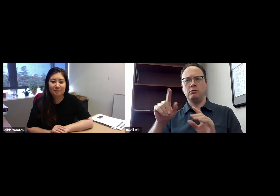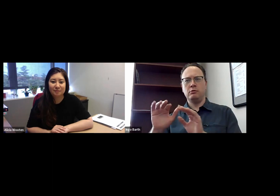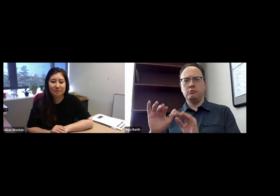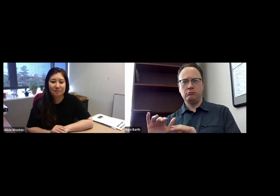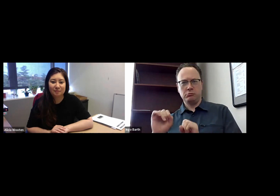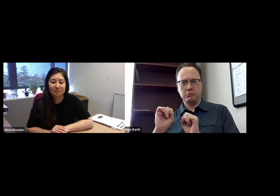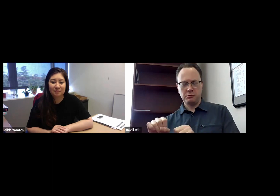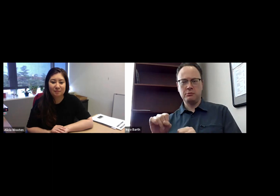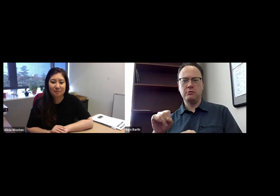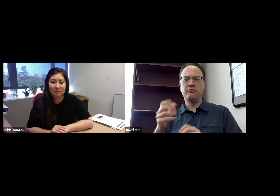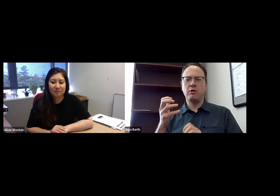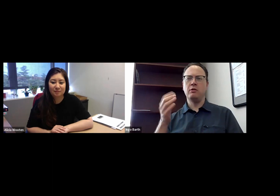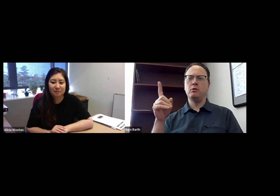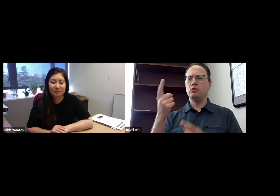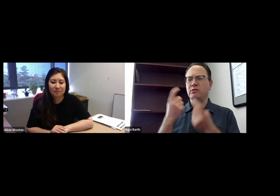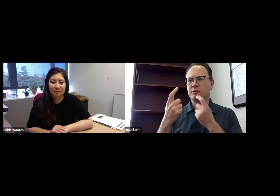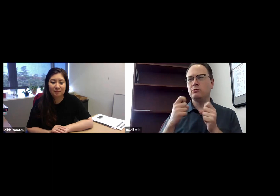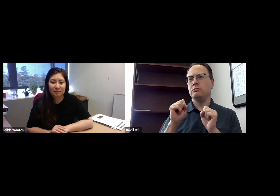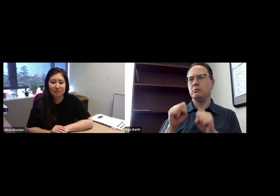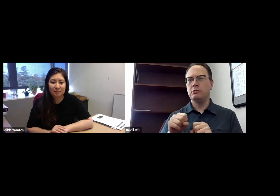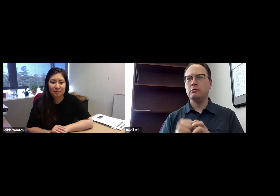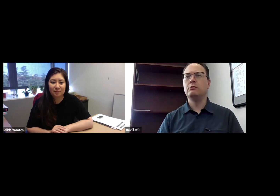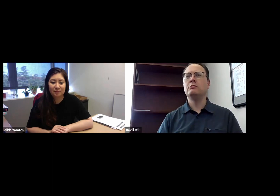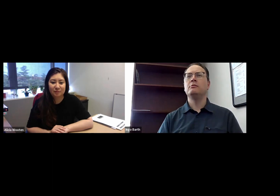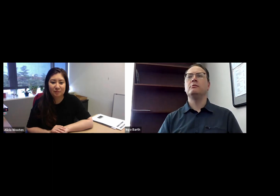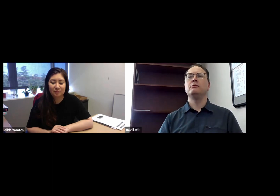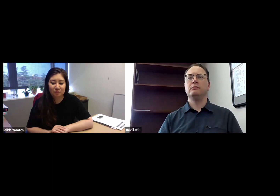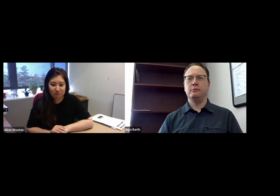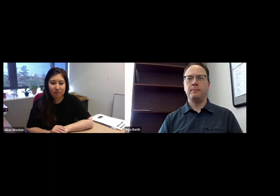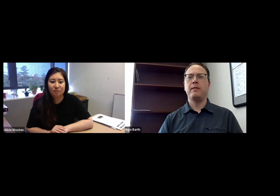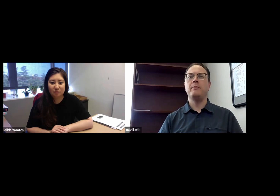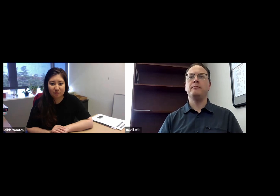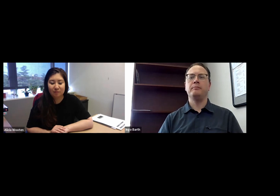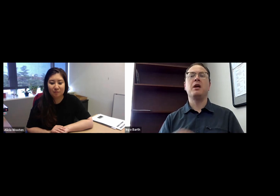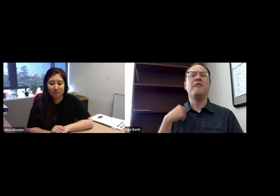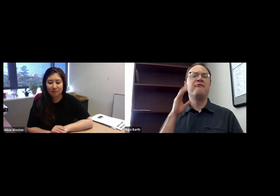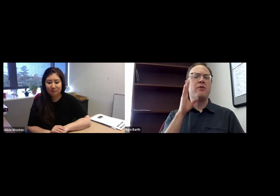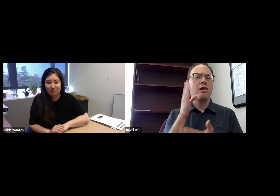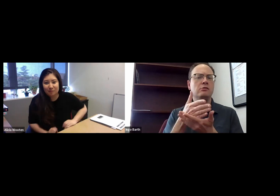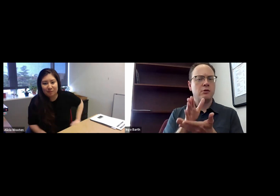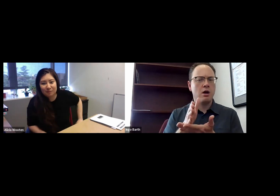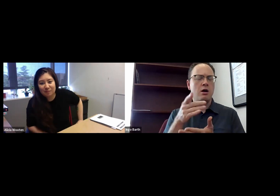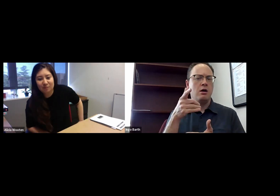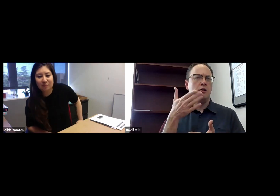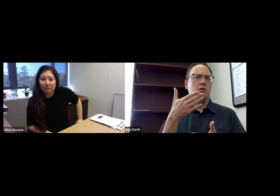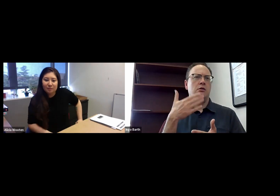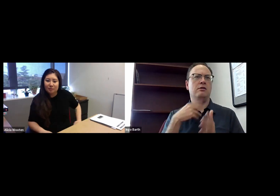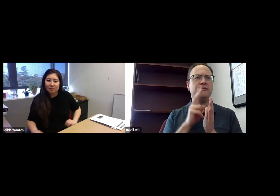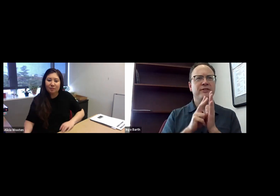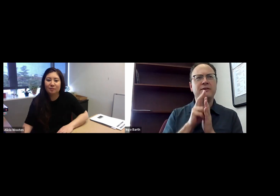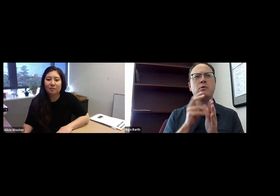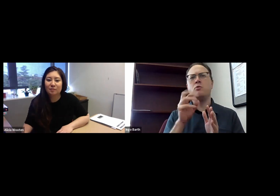off, and then you can either, if you want to participate, you can type in the chat, or you can also raise your hand and we'll have you come